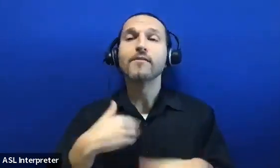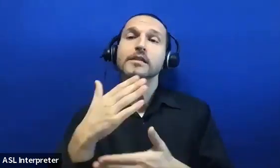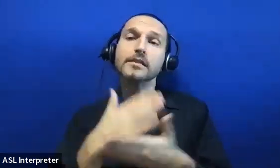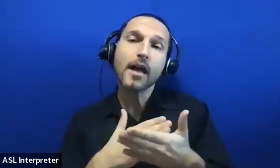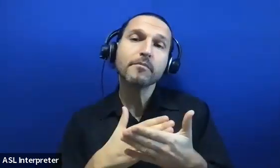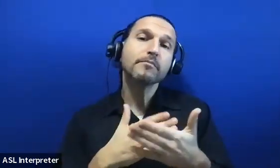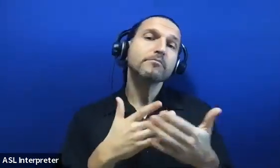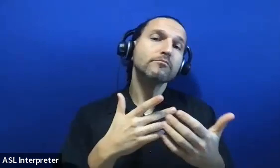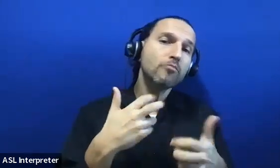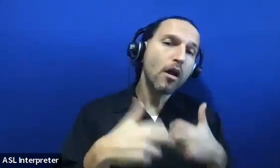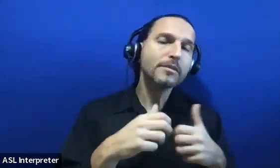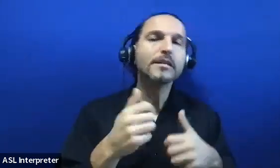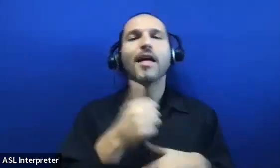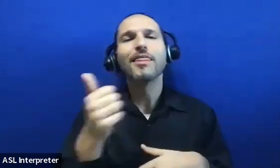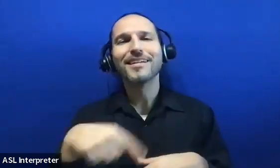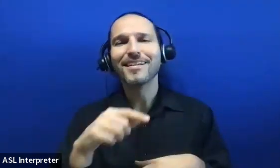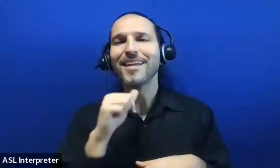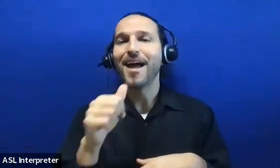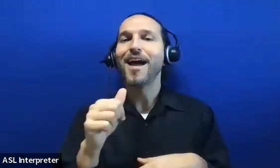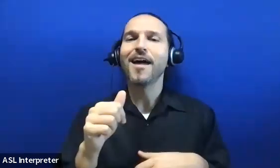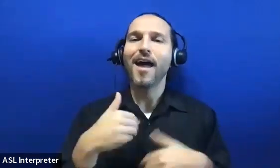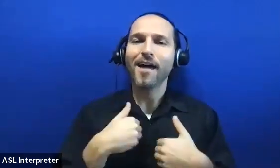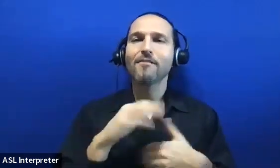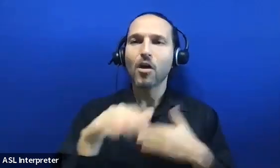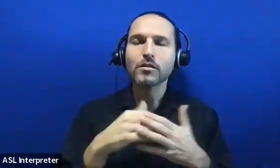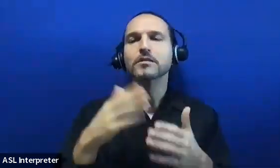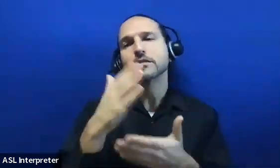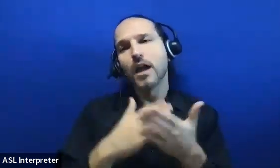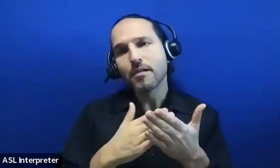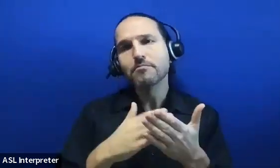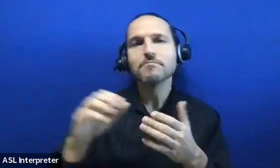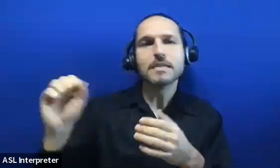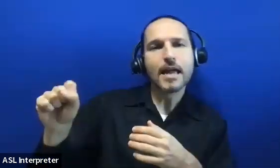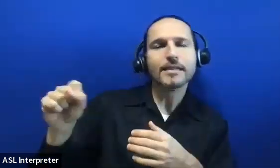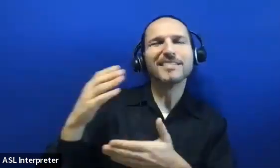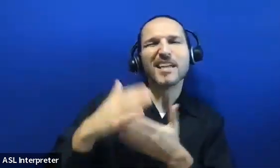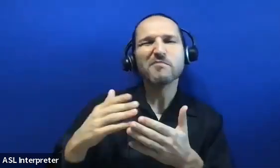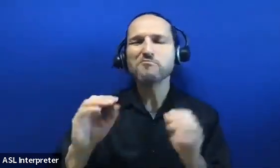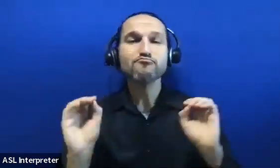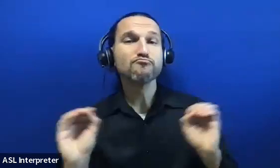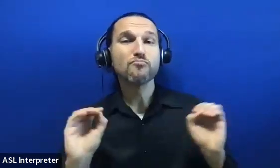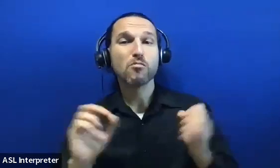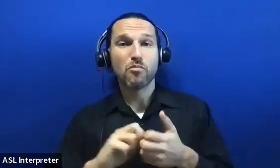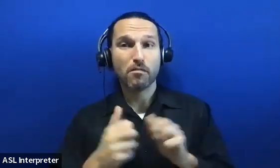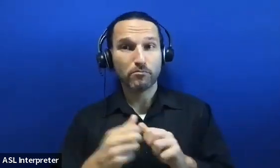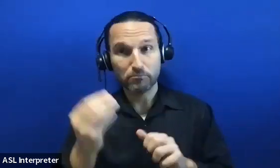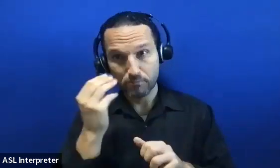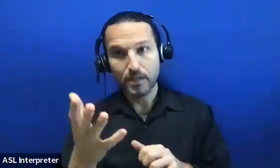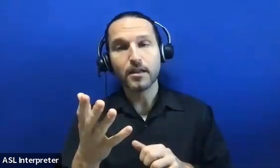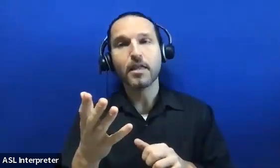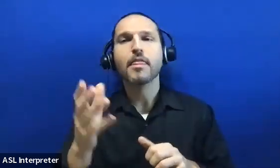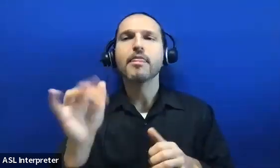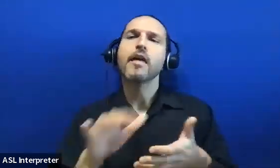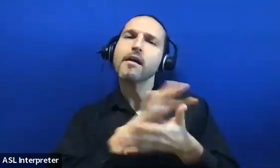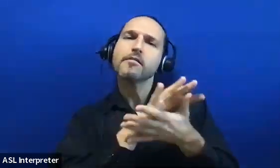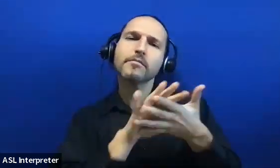these problems and not others. Some children may have all of these problems, and some may not really have these problems at all. So these